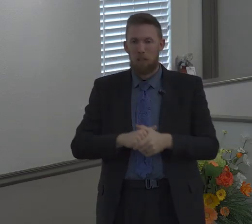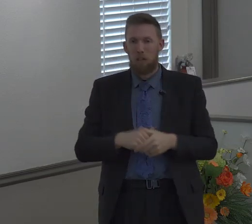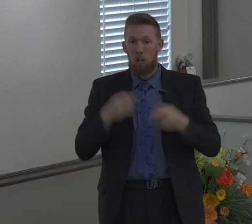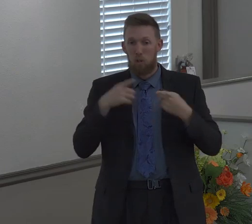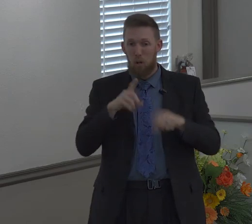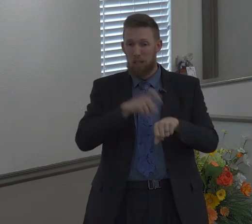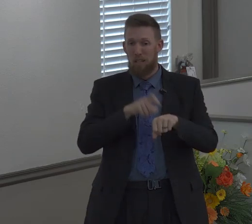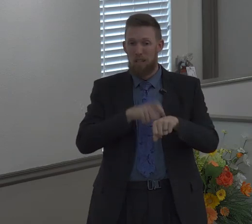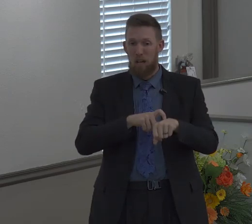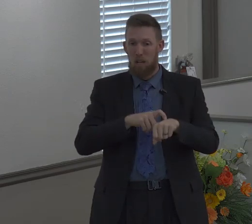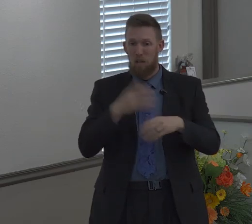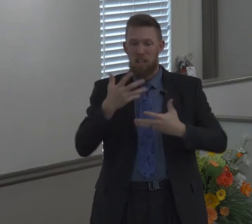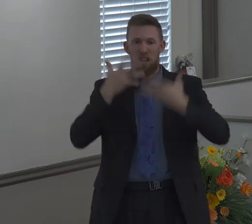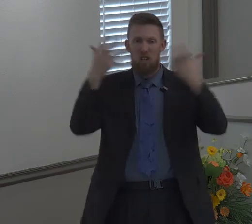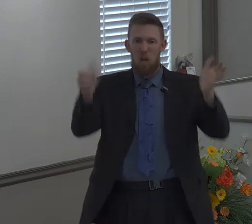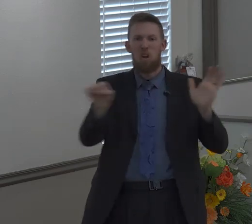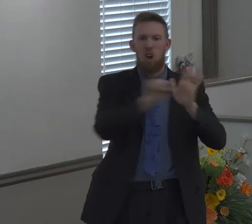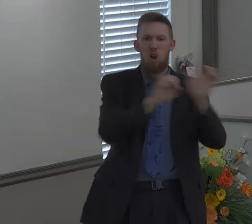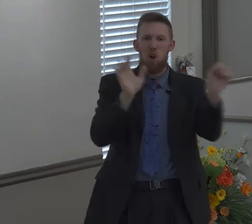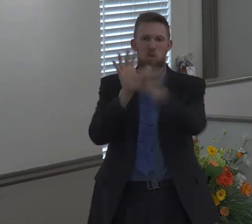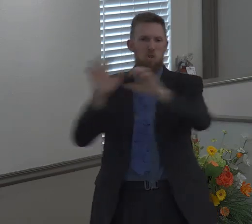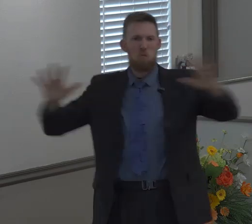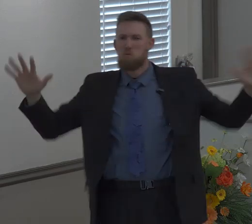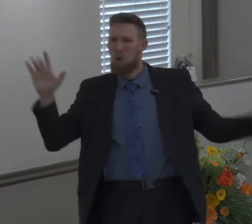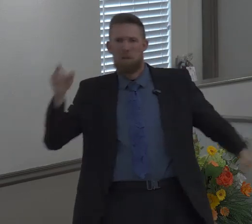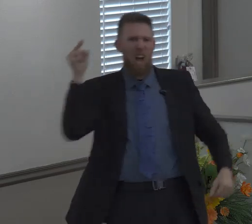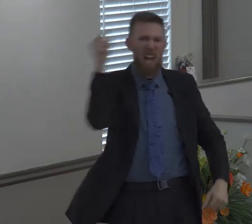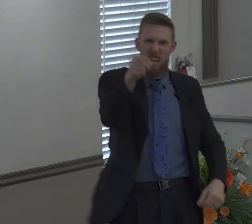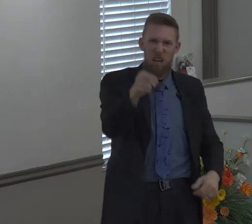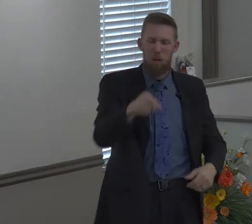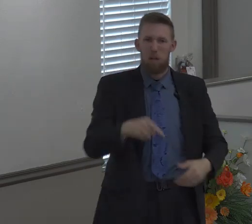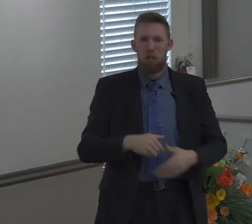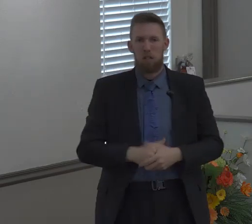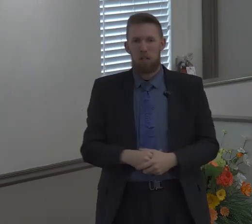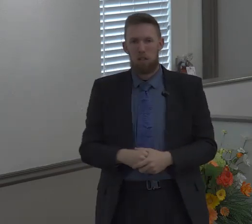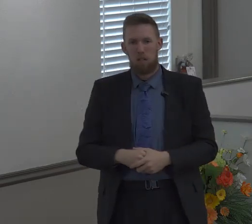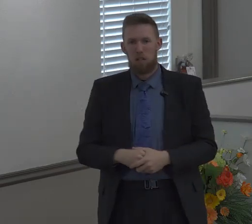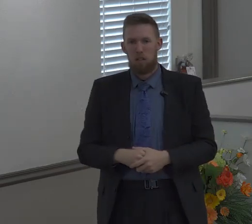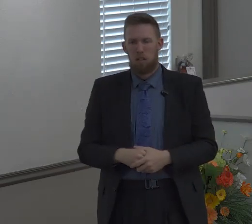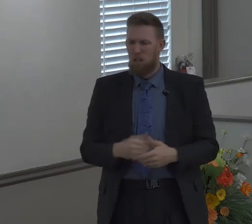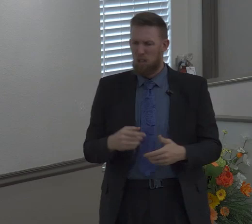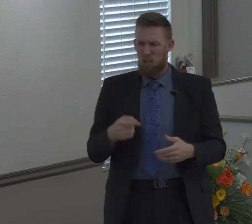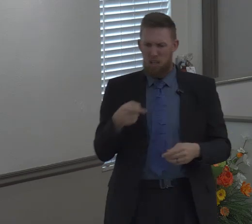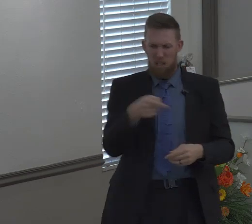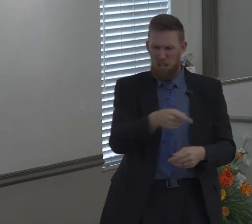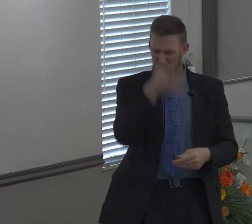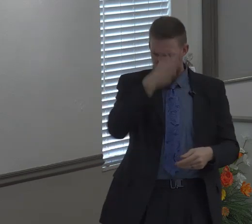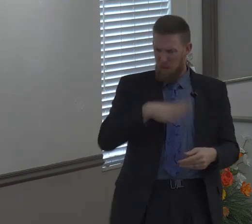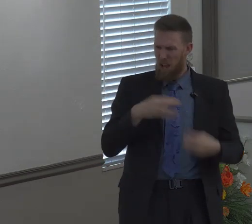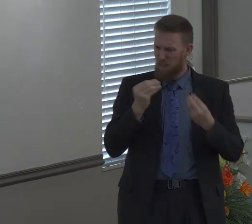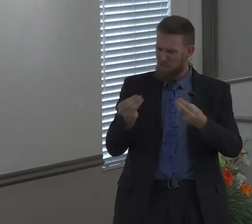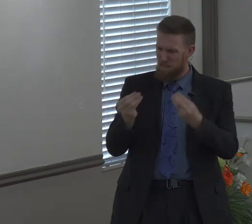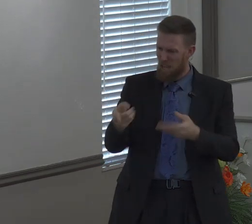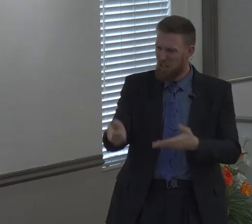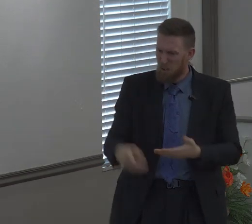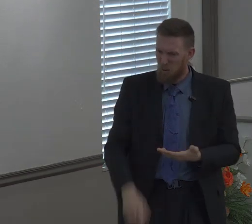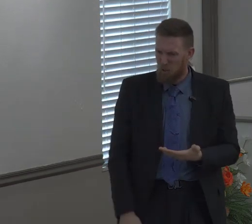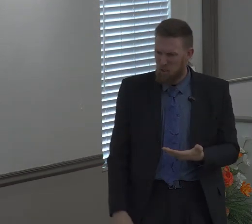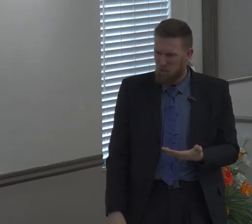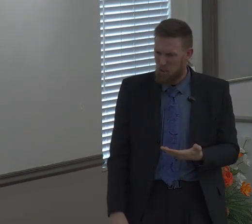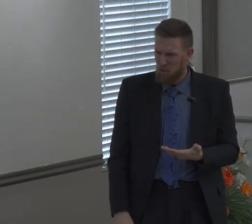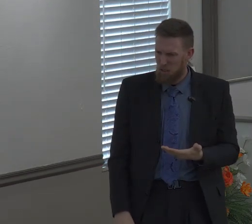out, "Crucify him! Crucify him!" Wait a minute. Isn't this the guy that fed